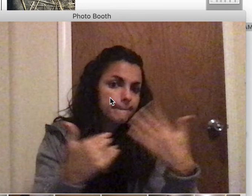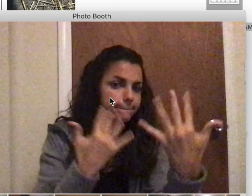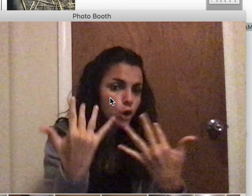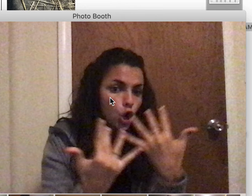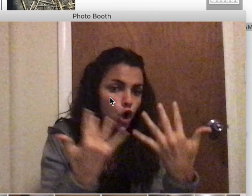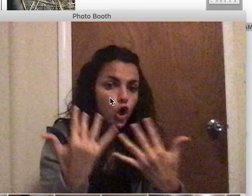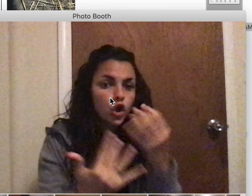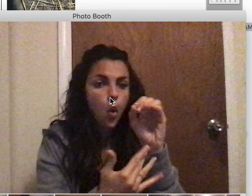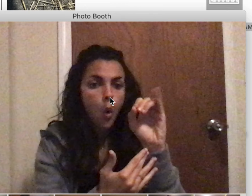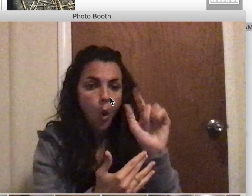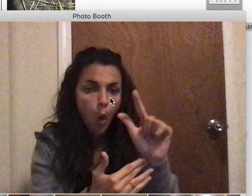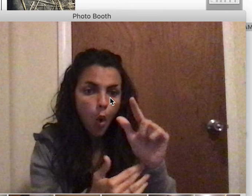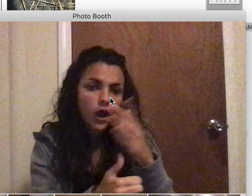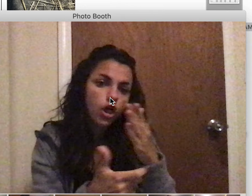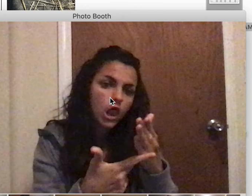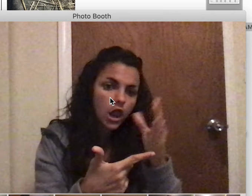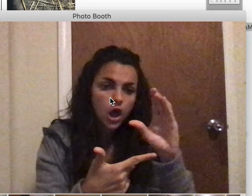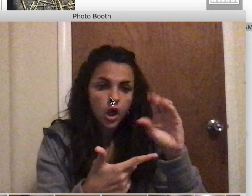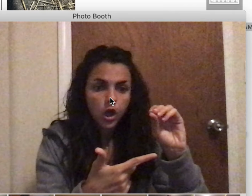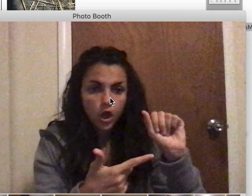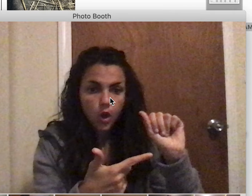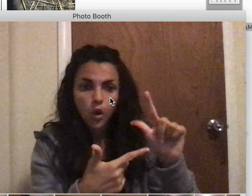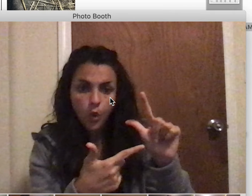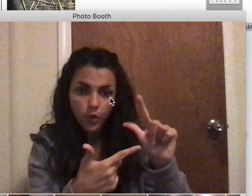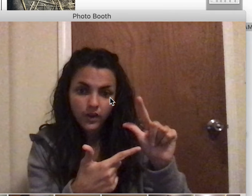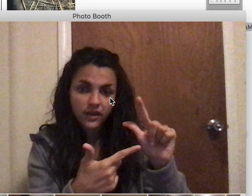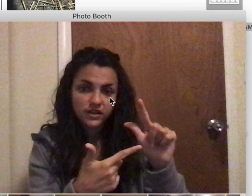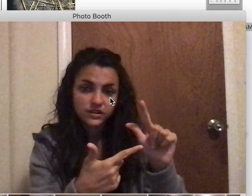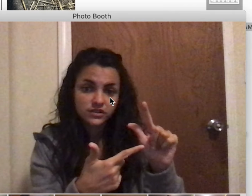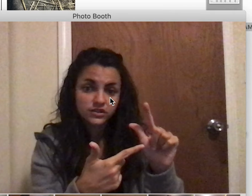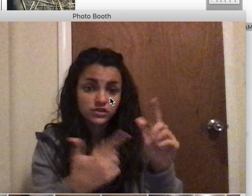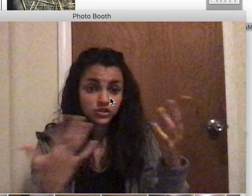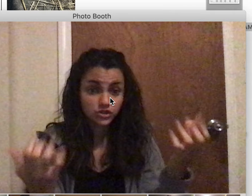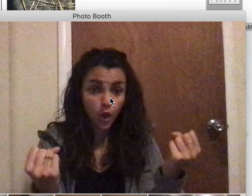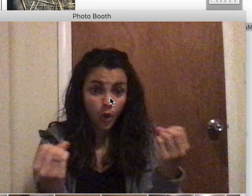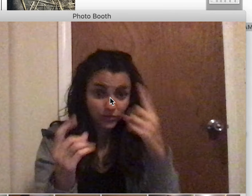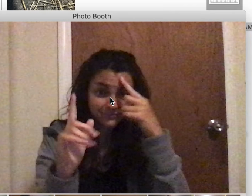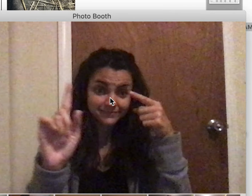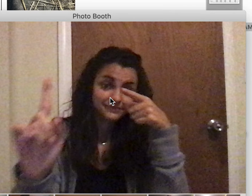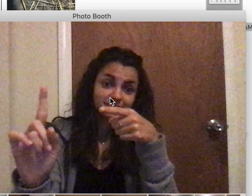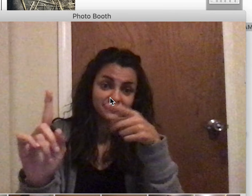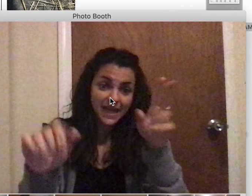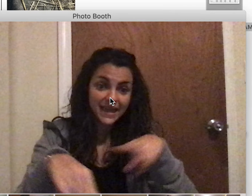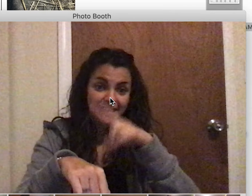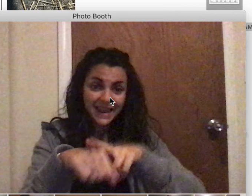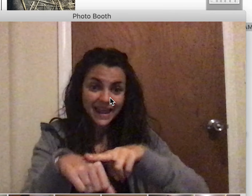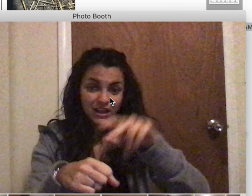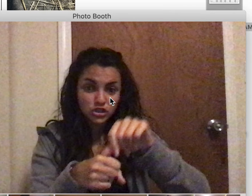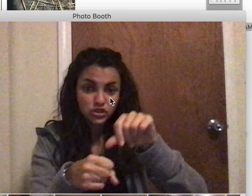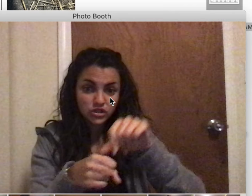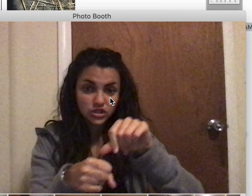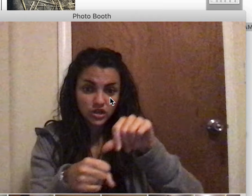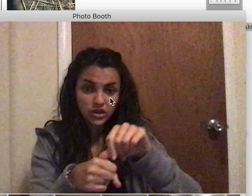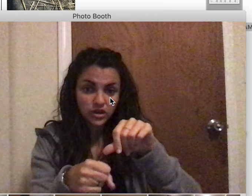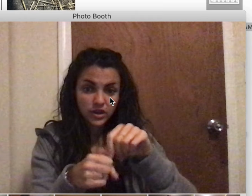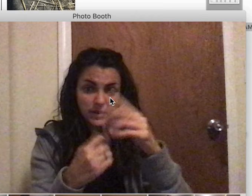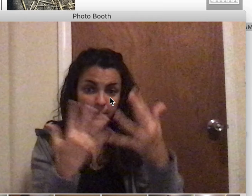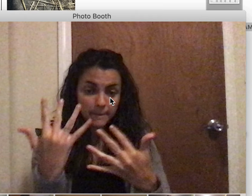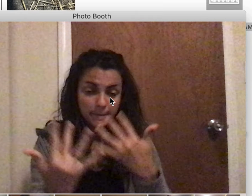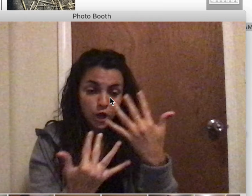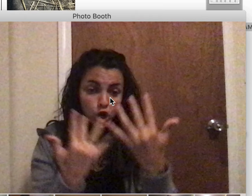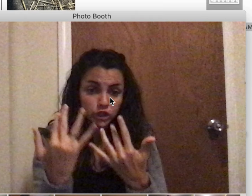oil, coal. So basically, natural gas burns cleaner, which you read in the chapter opening